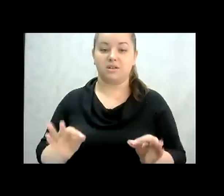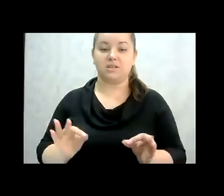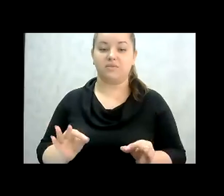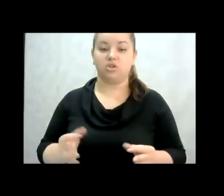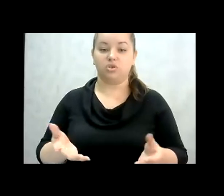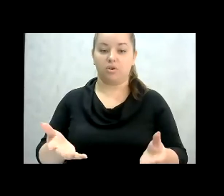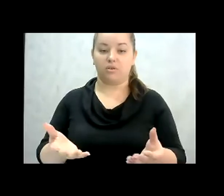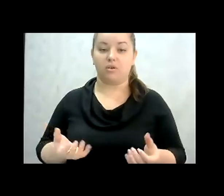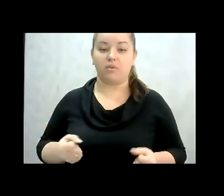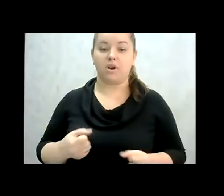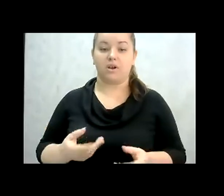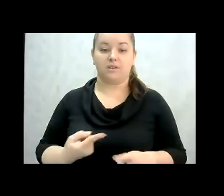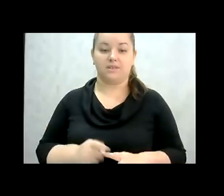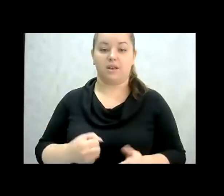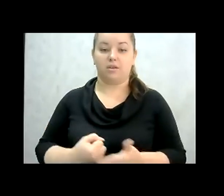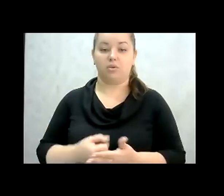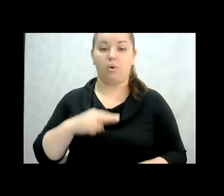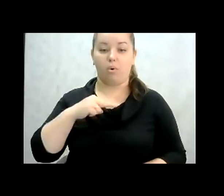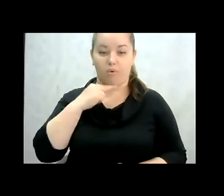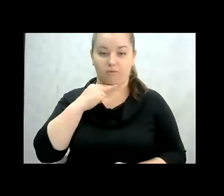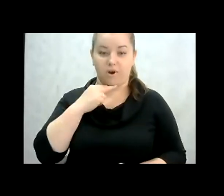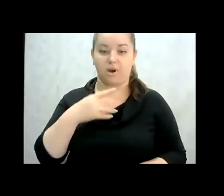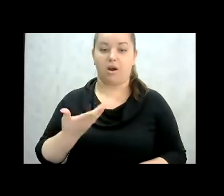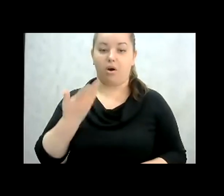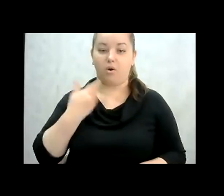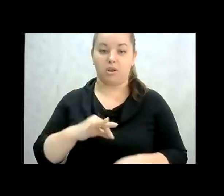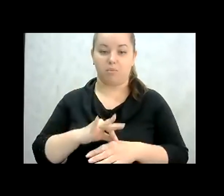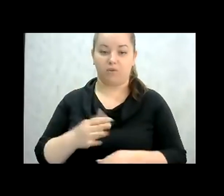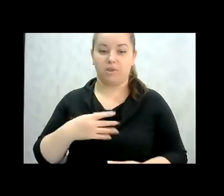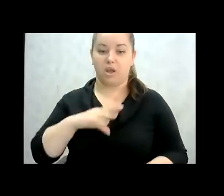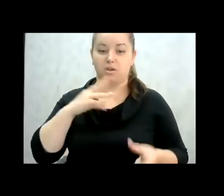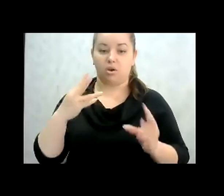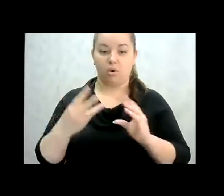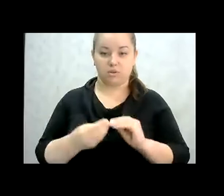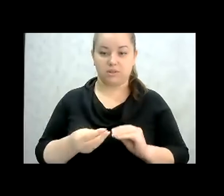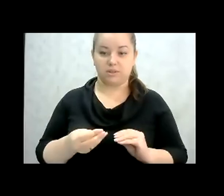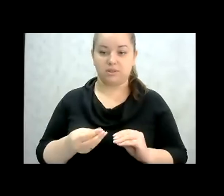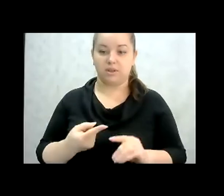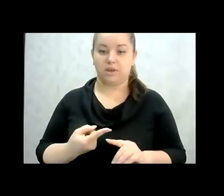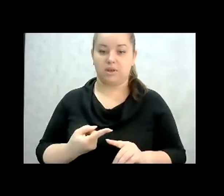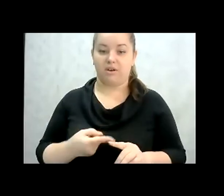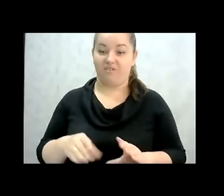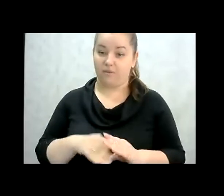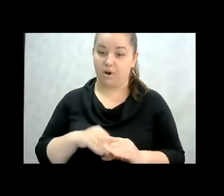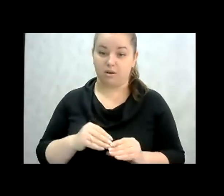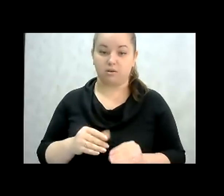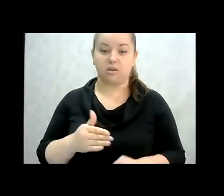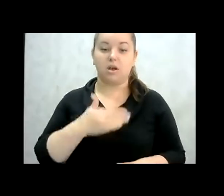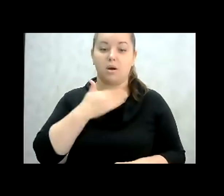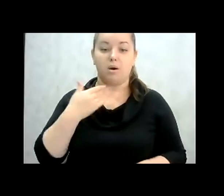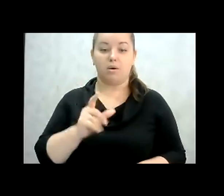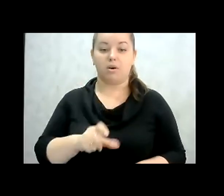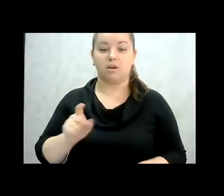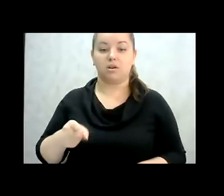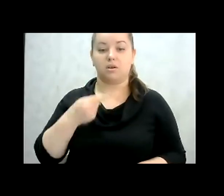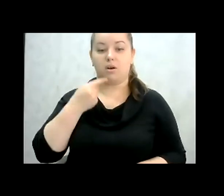assessment of these elections. So I know that we have many speakers on this panel, so I will try to be as brief and concise